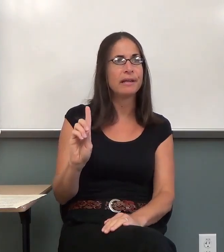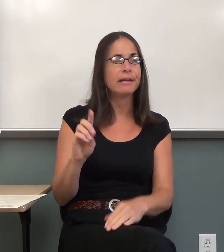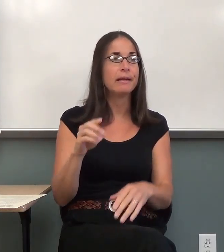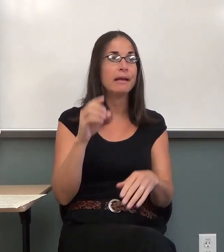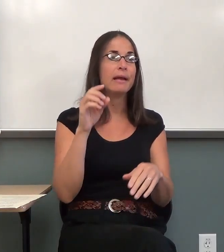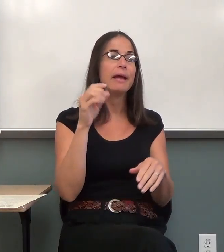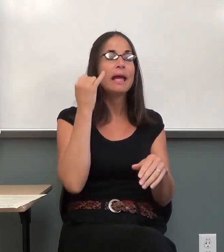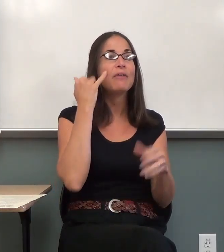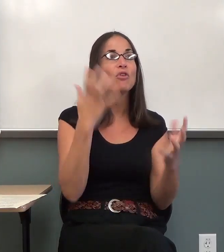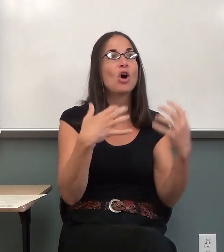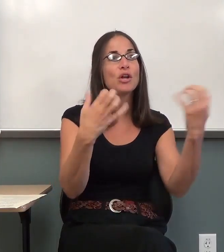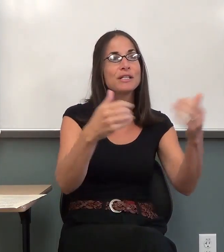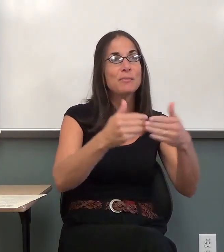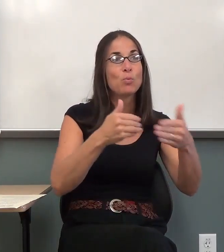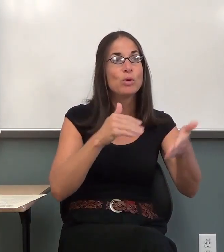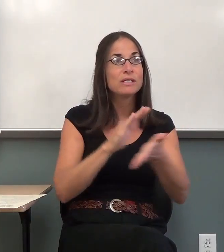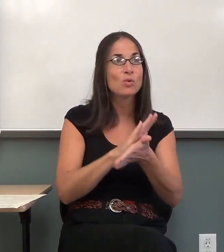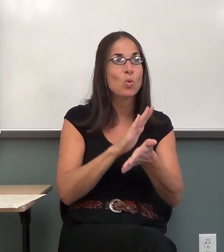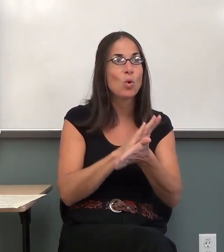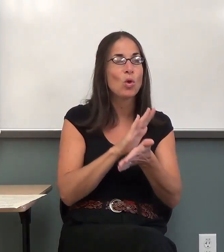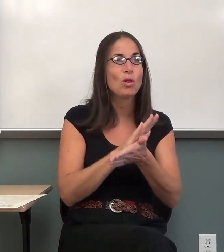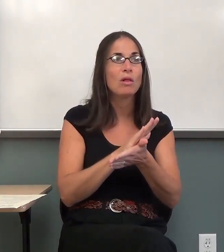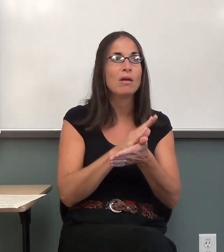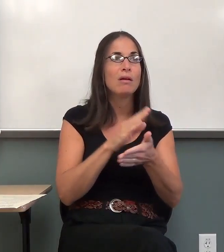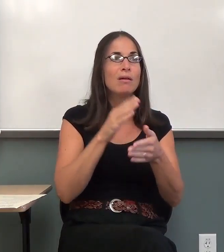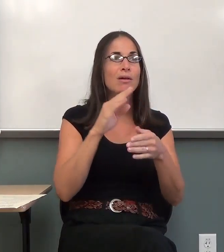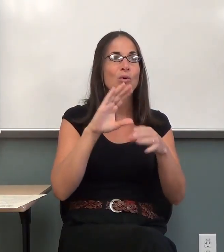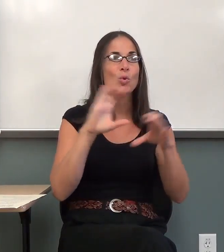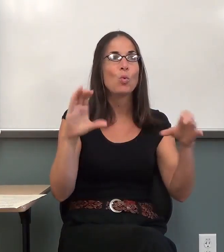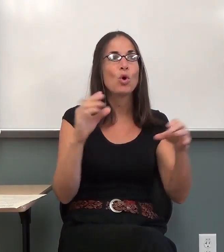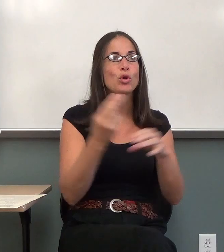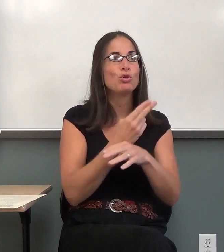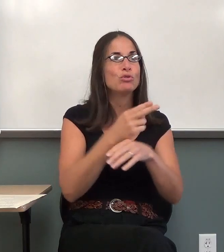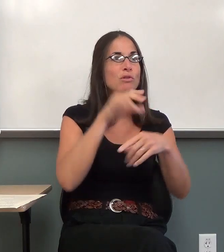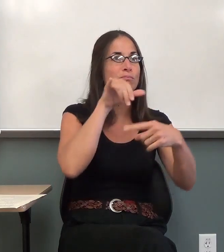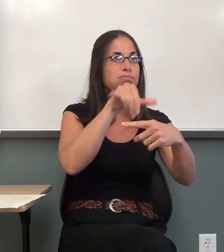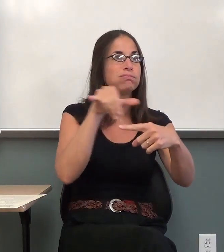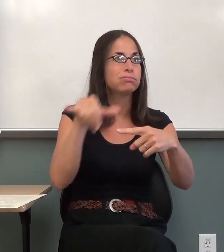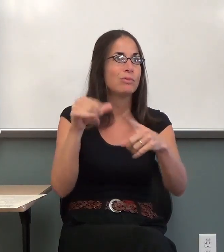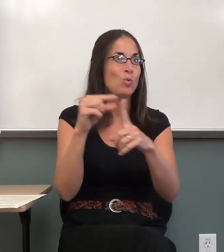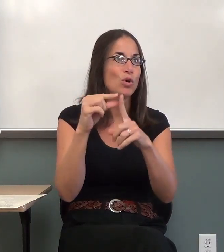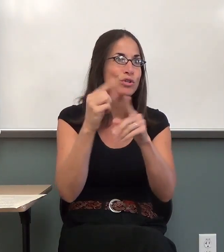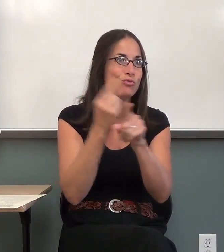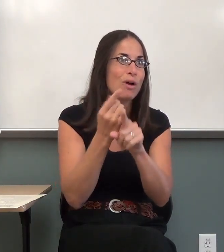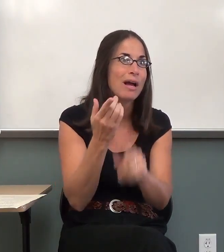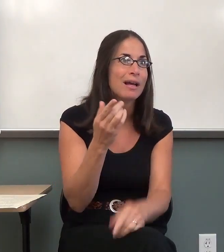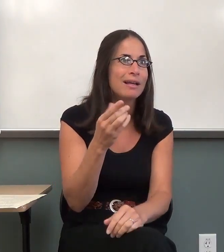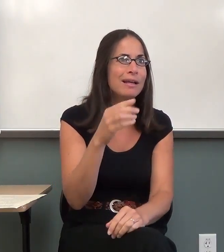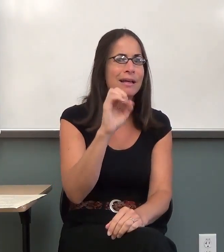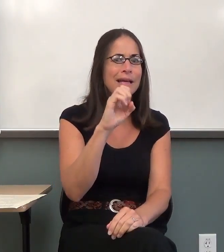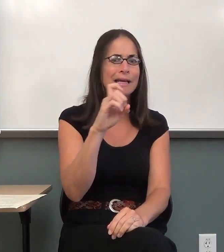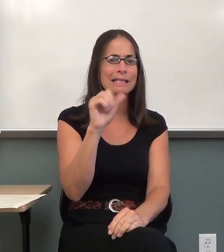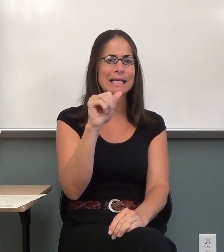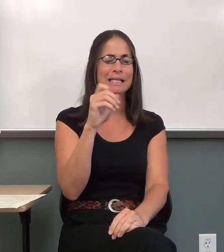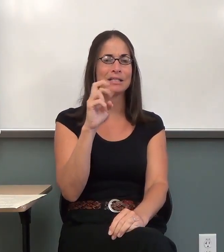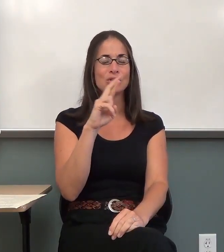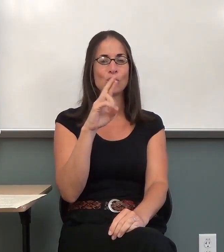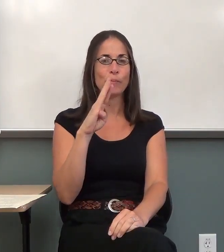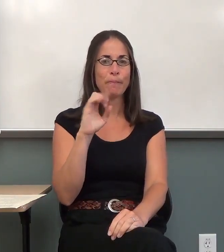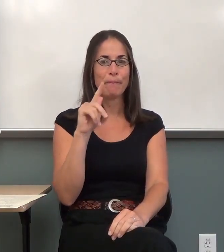you're not going to use words like exacerbate. Yeah. Right? I don't know what that means, mister. And then if you're going to have